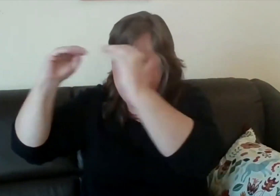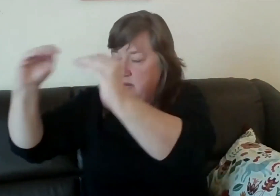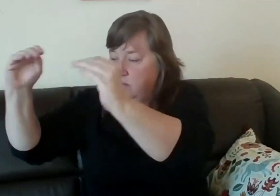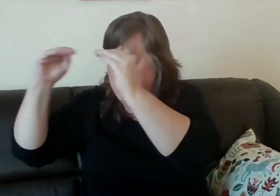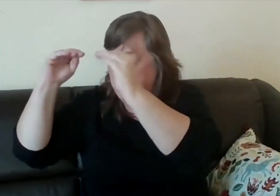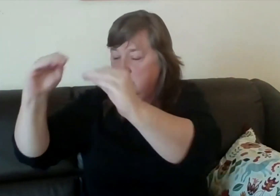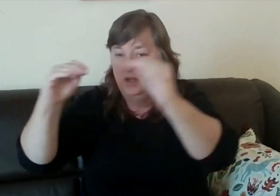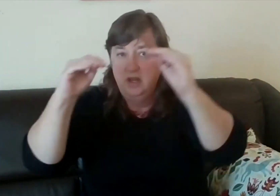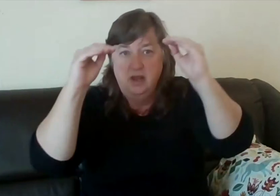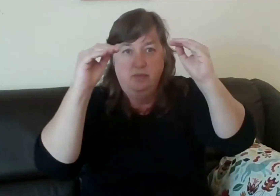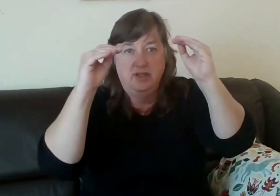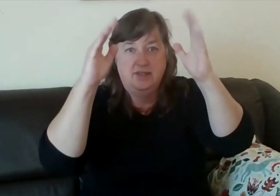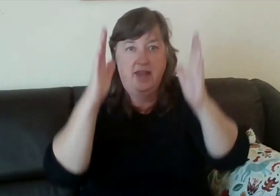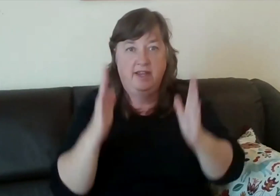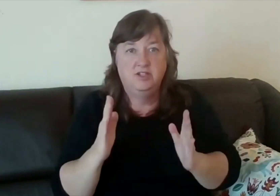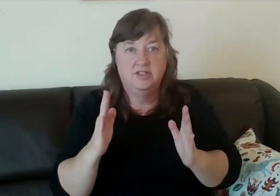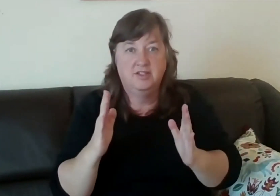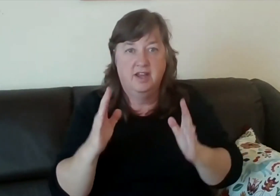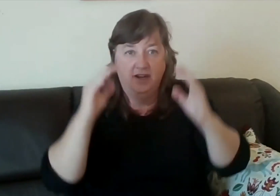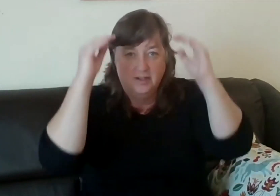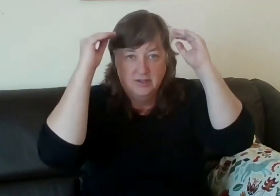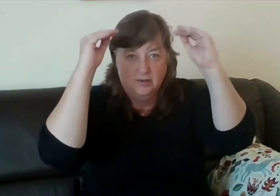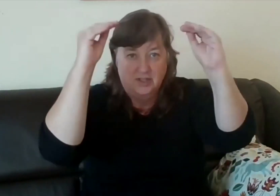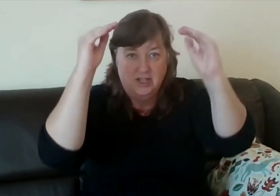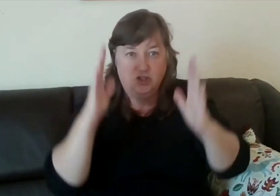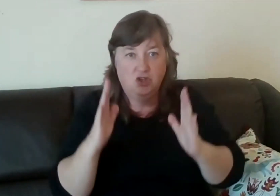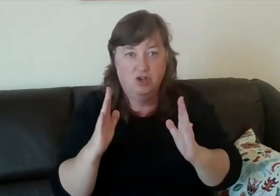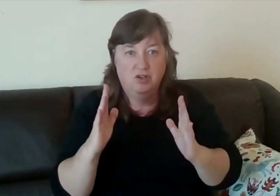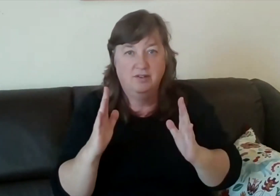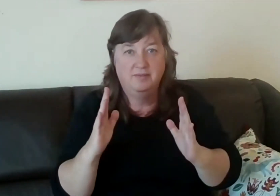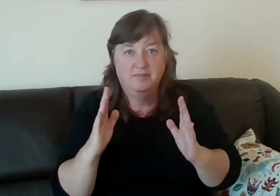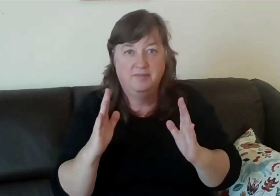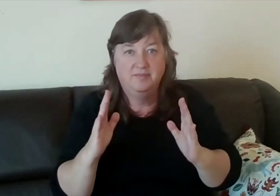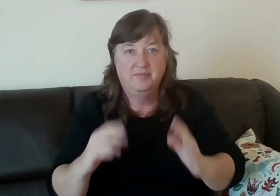the world, plus the agent sign, so teacher.